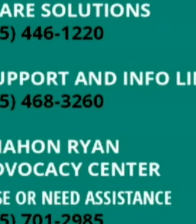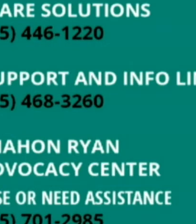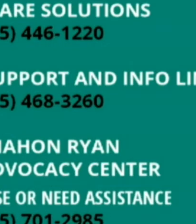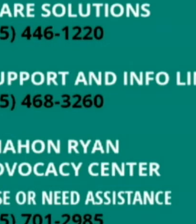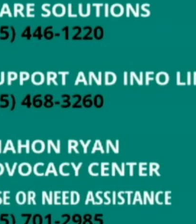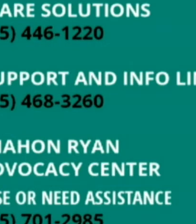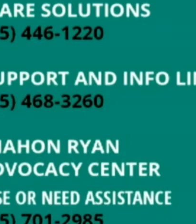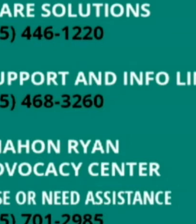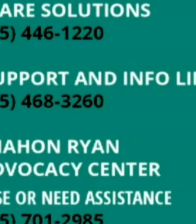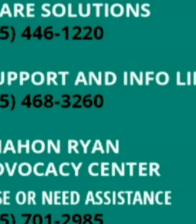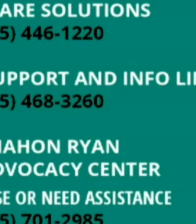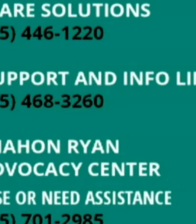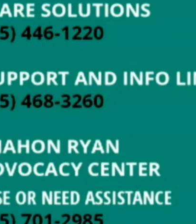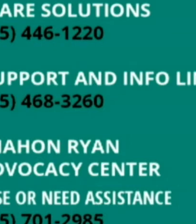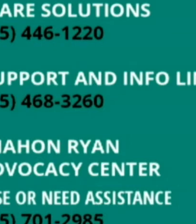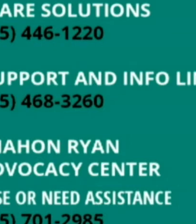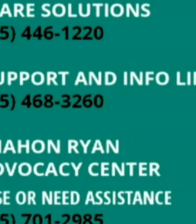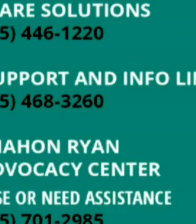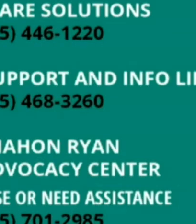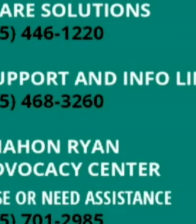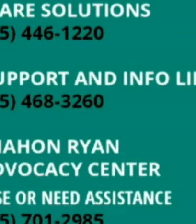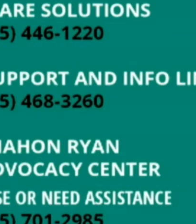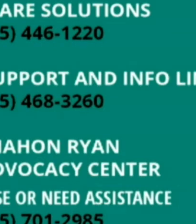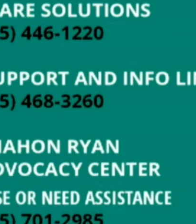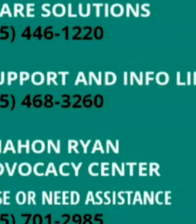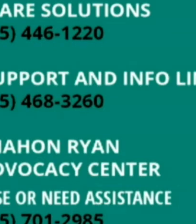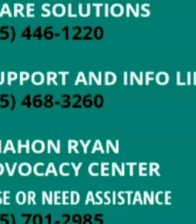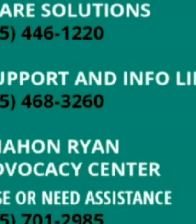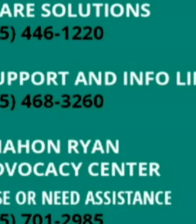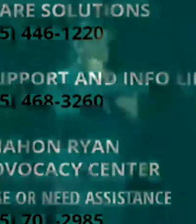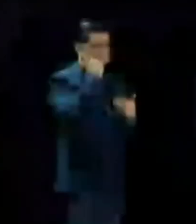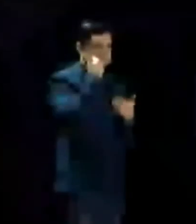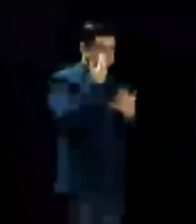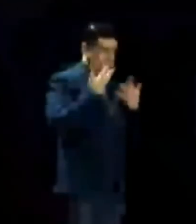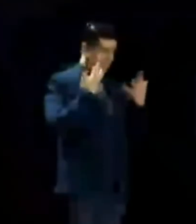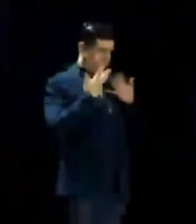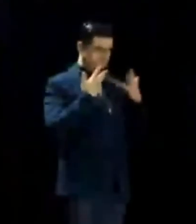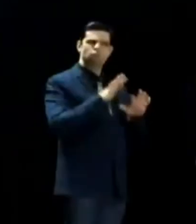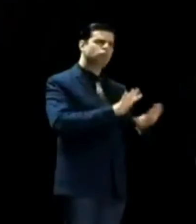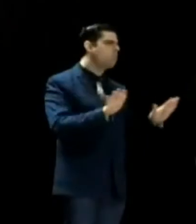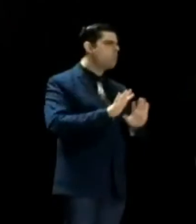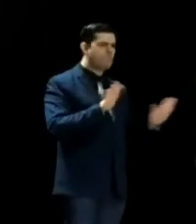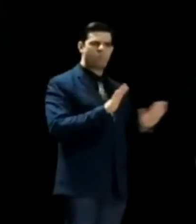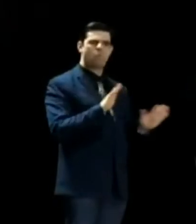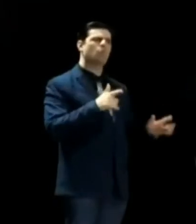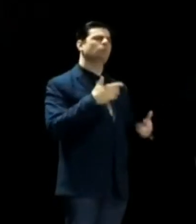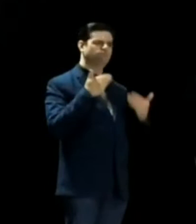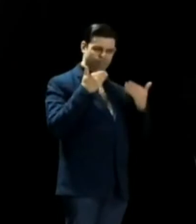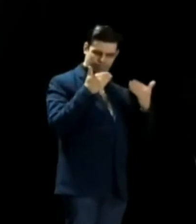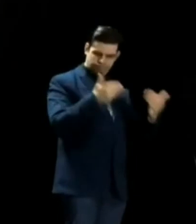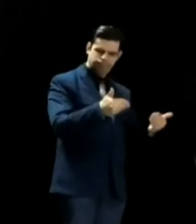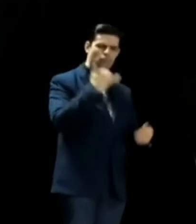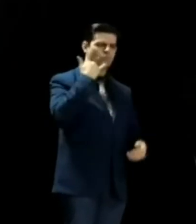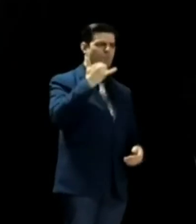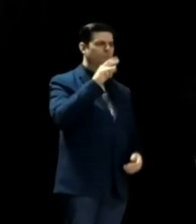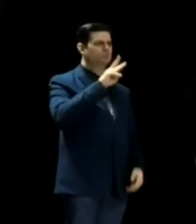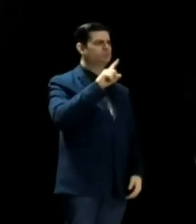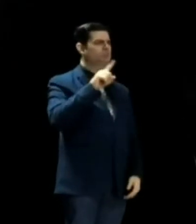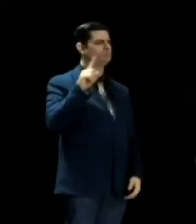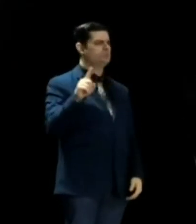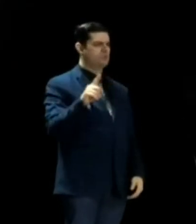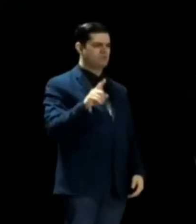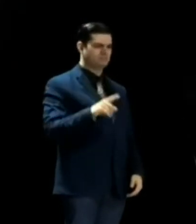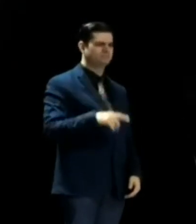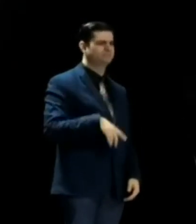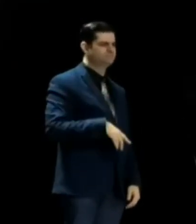again, this is nothing to be ashamed of. Everybody is being challenged with their mental health. Vera